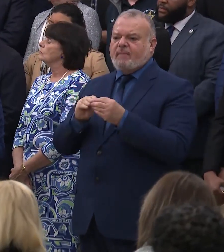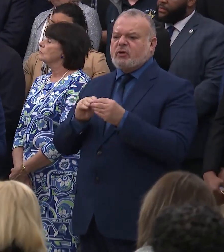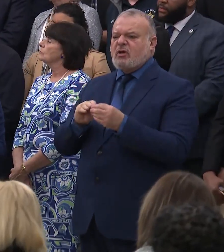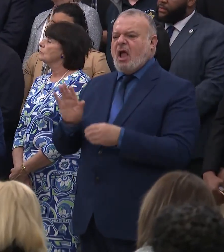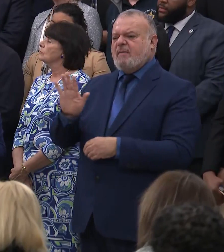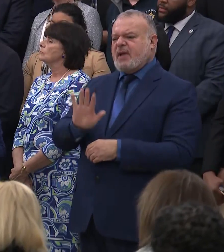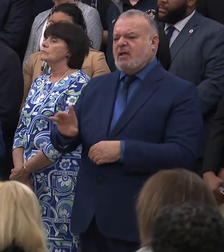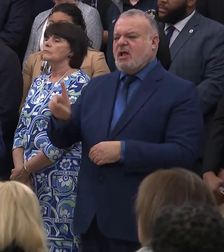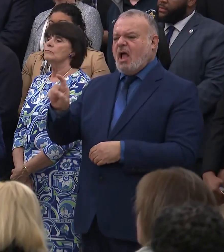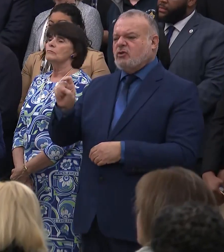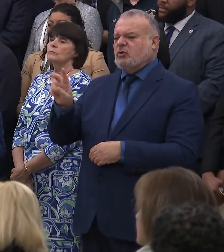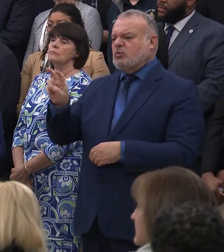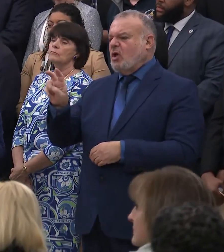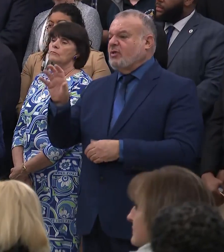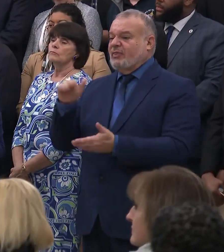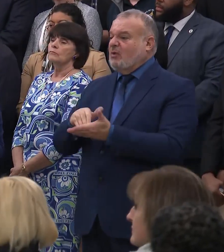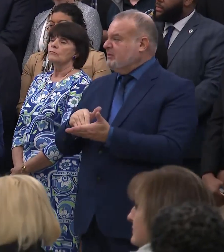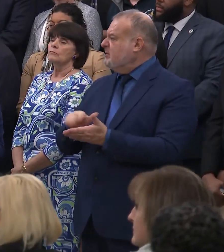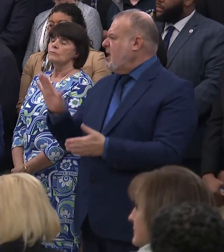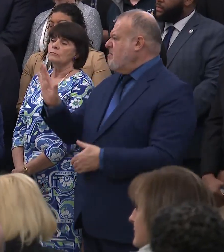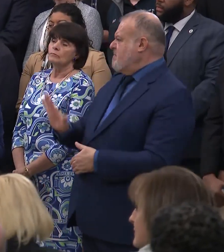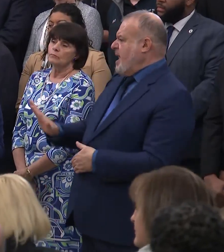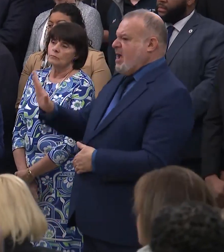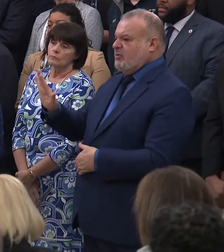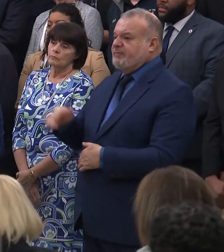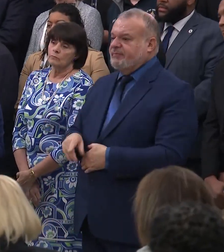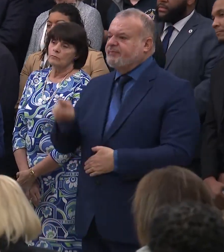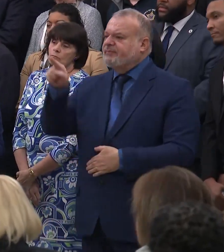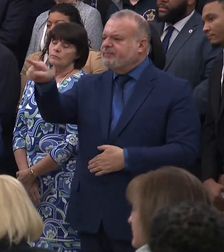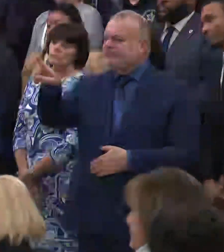Yeah. Yeah.